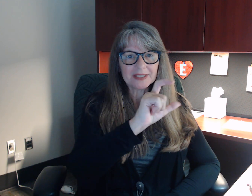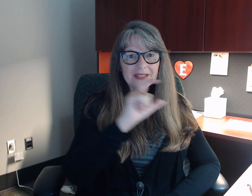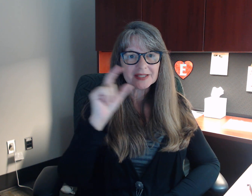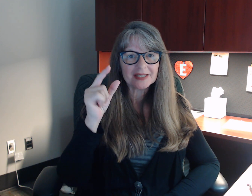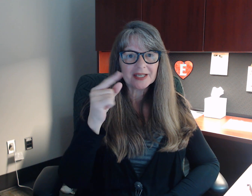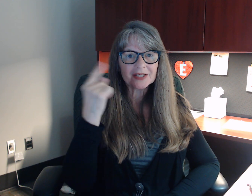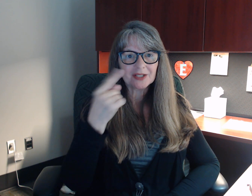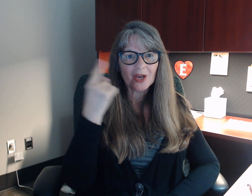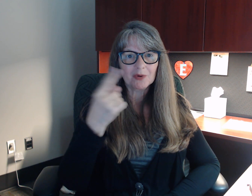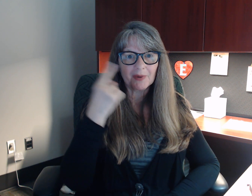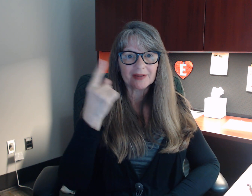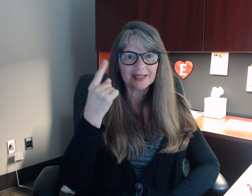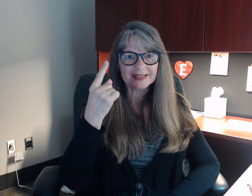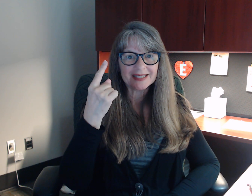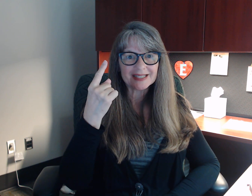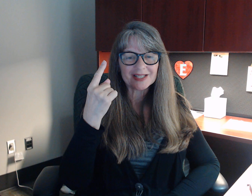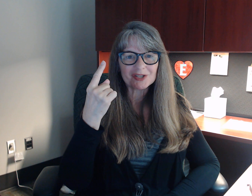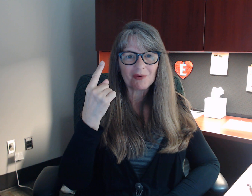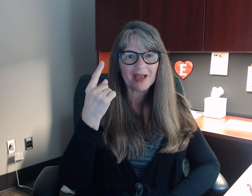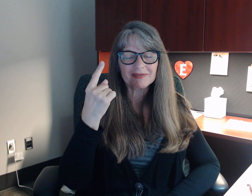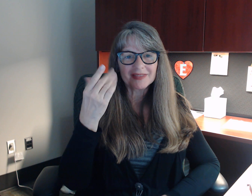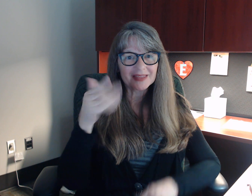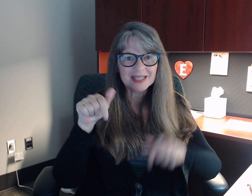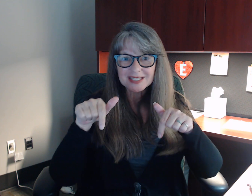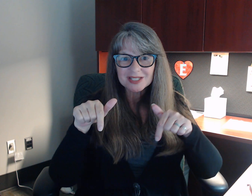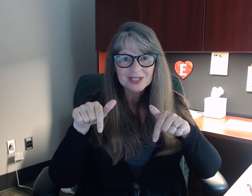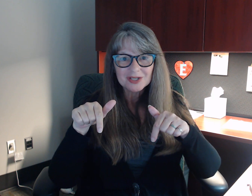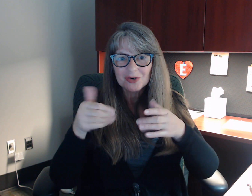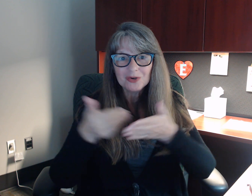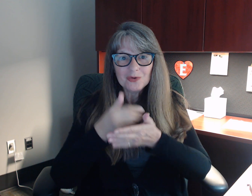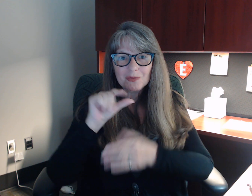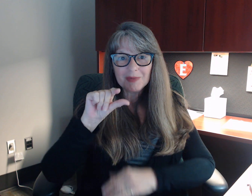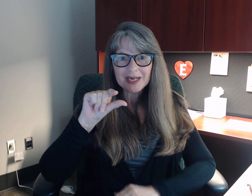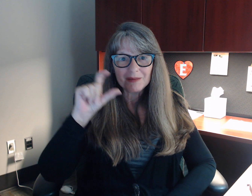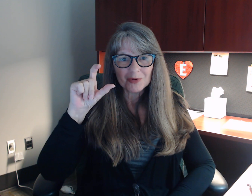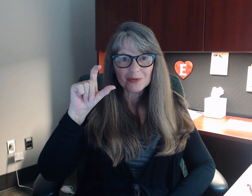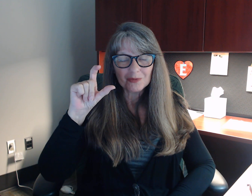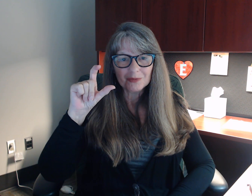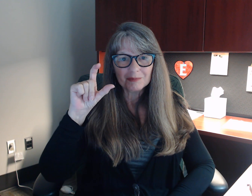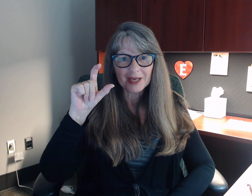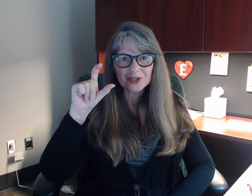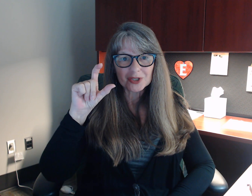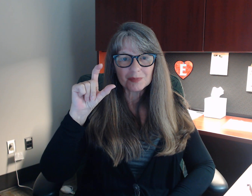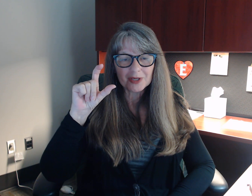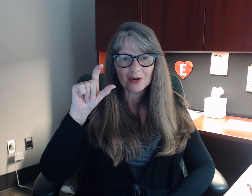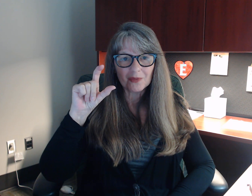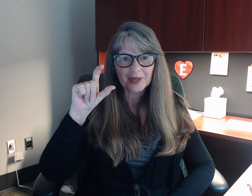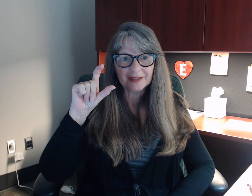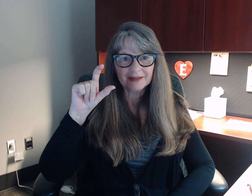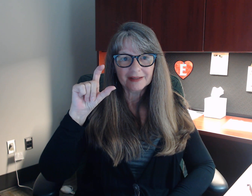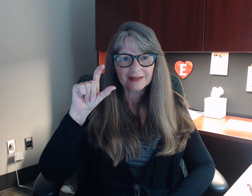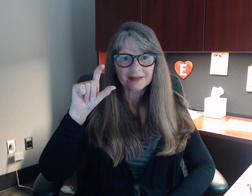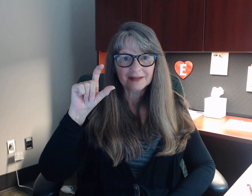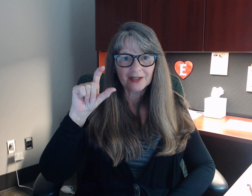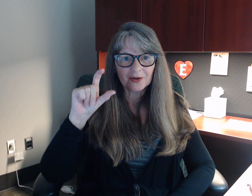this. It doesn't go around like this. So this new mini moon may just be going, you know,